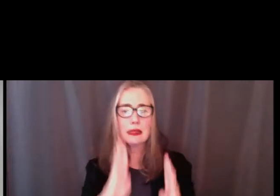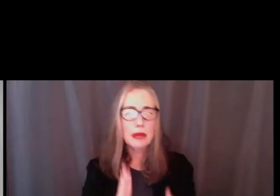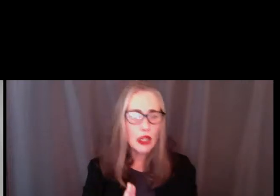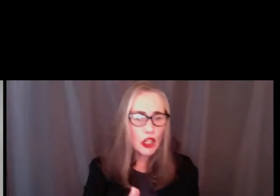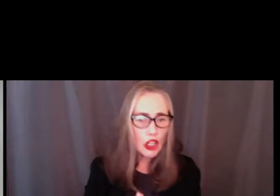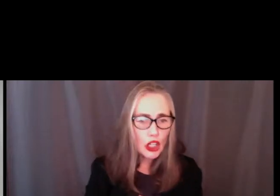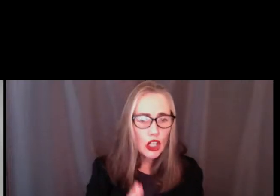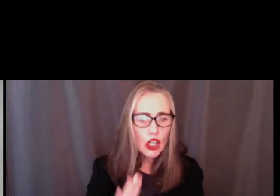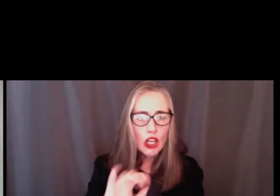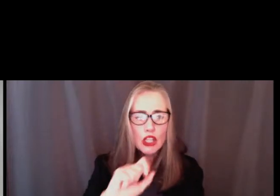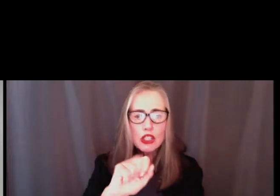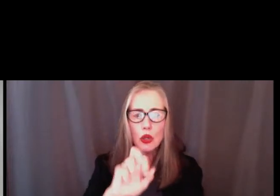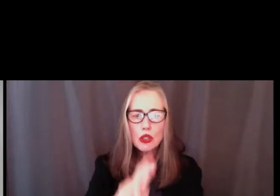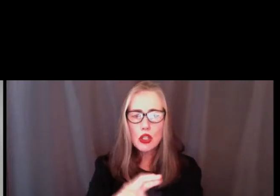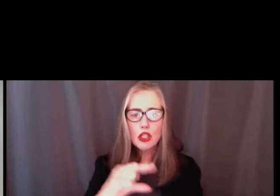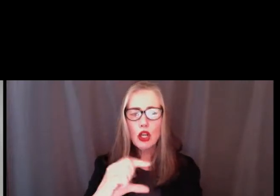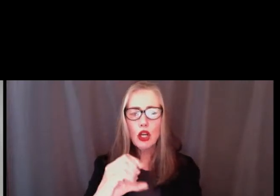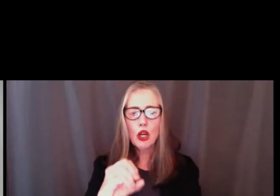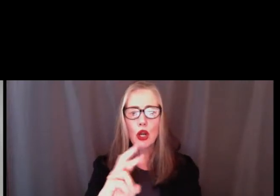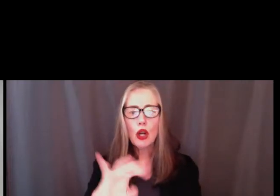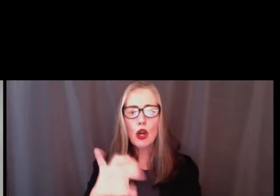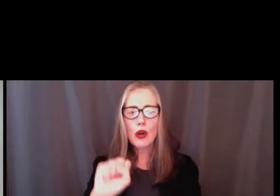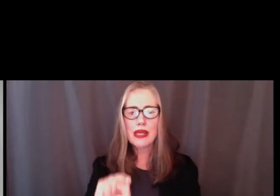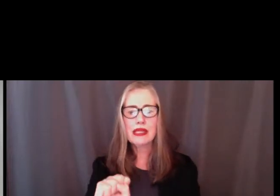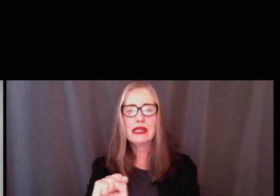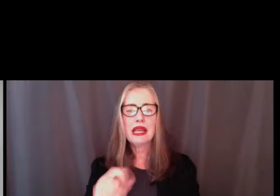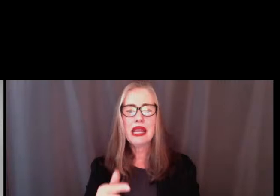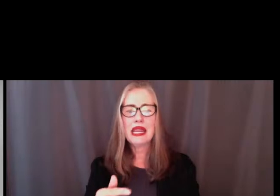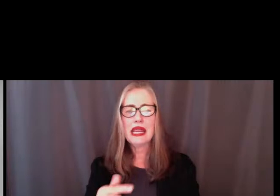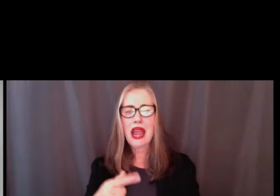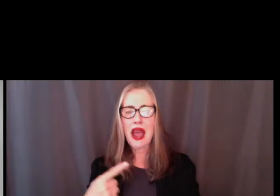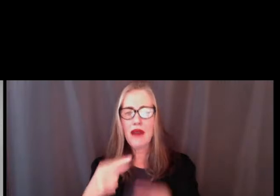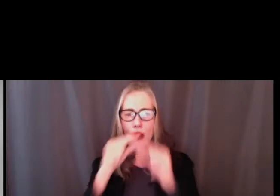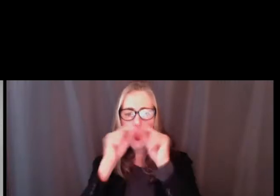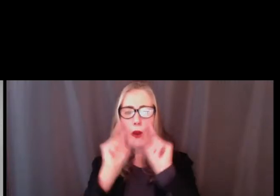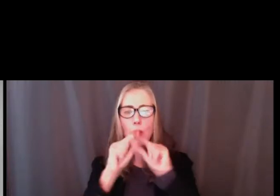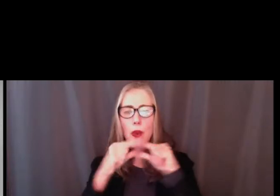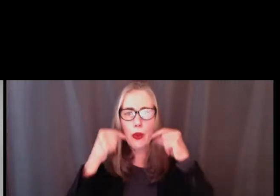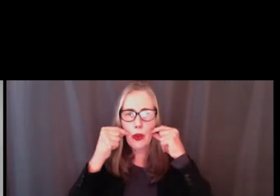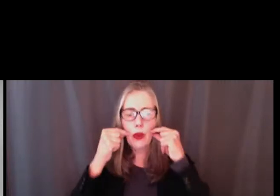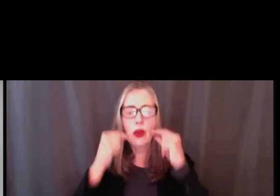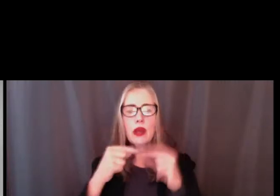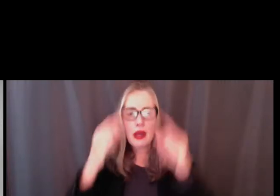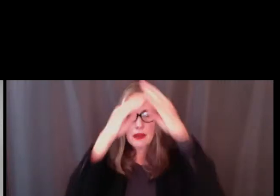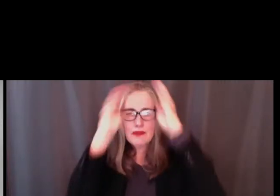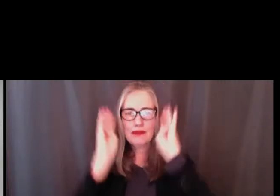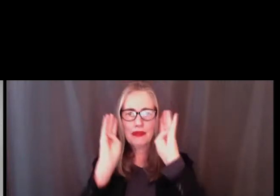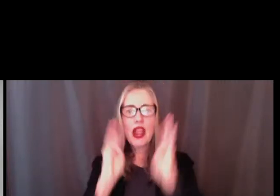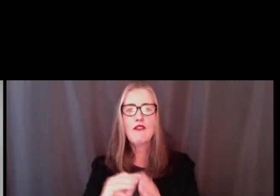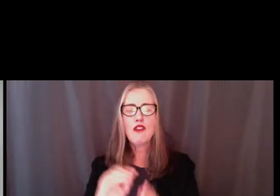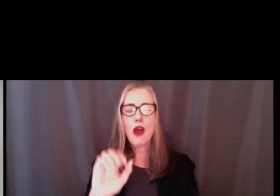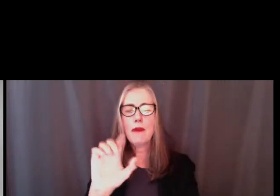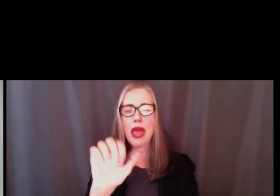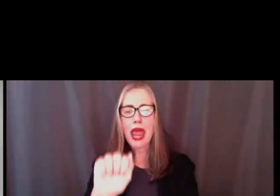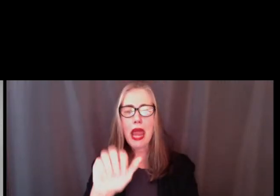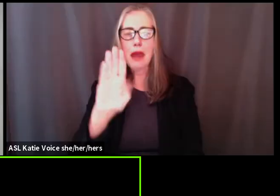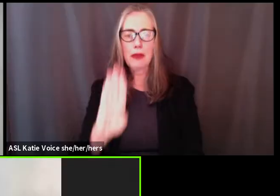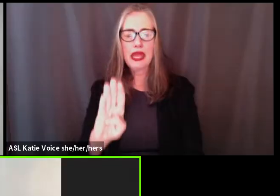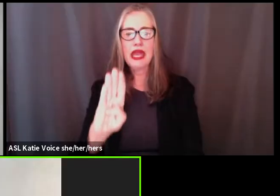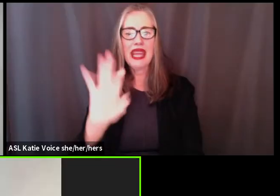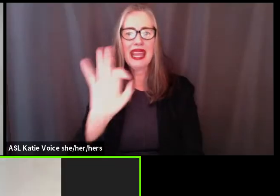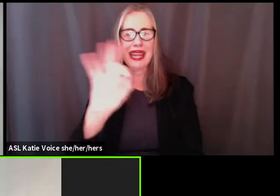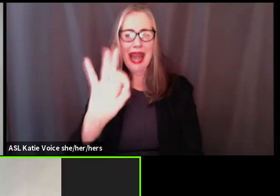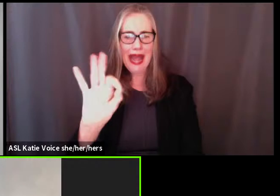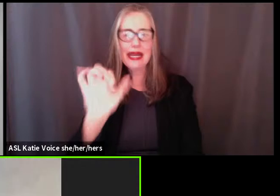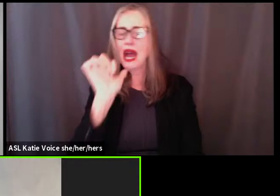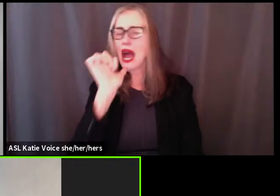Thank you, Mr. Presiding Officer. Junior Goris here from 89. I just want to say, first of all, I am not an anti-vaxxer. I